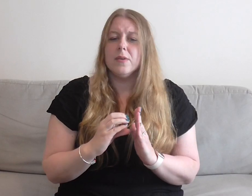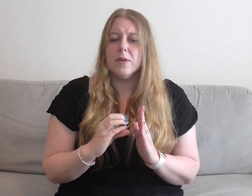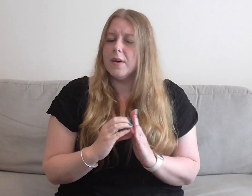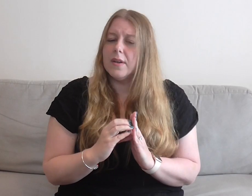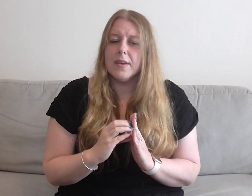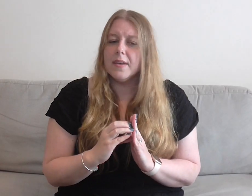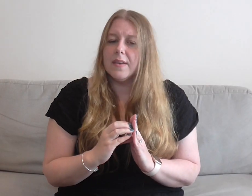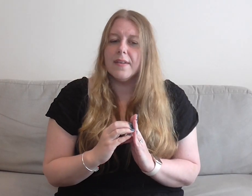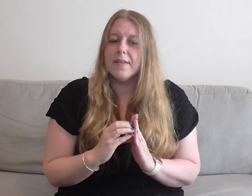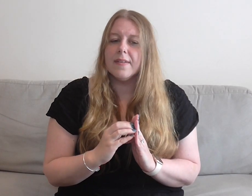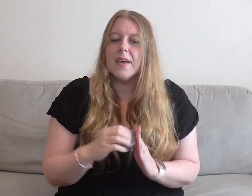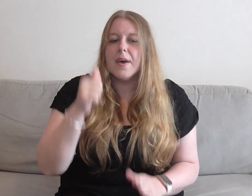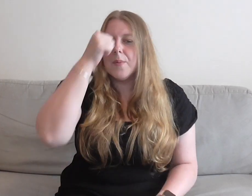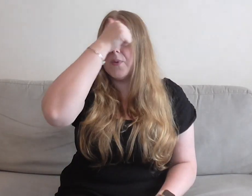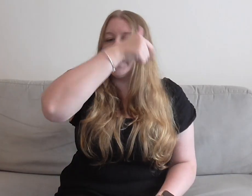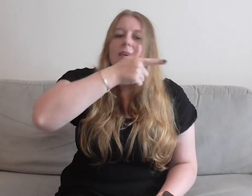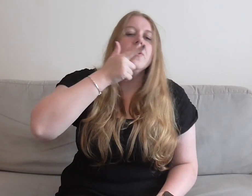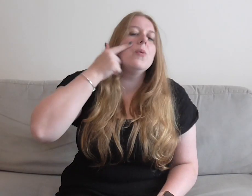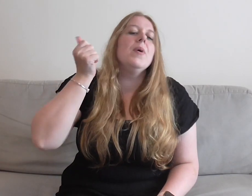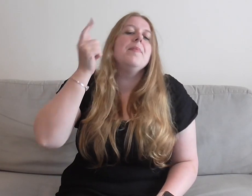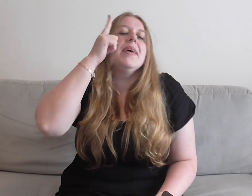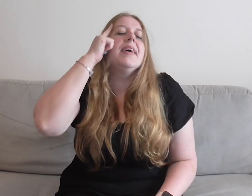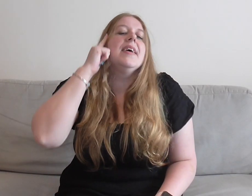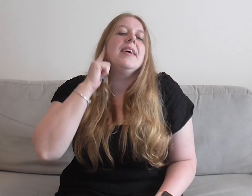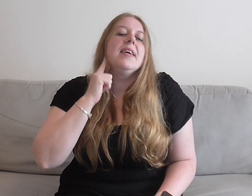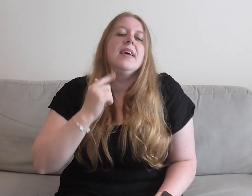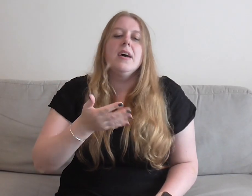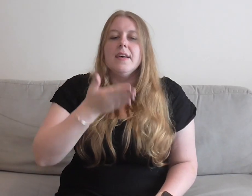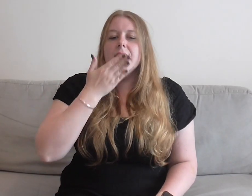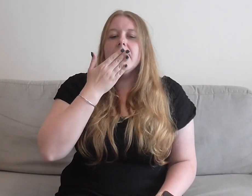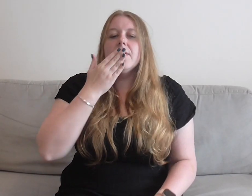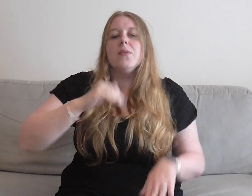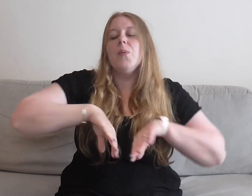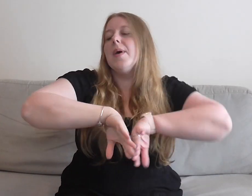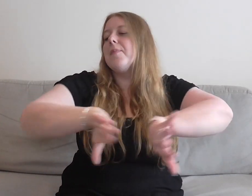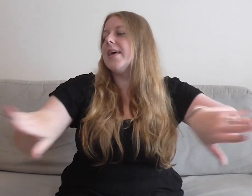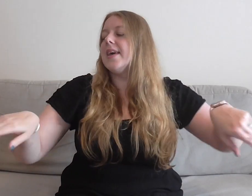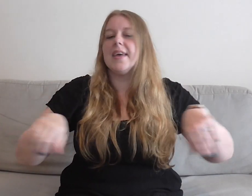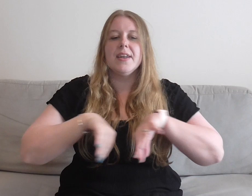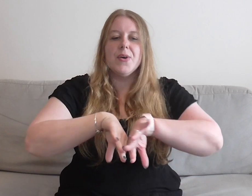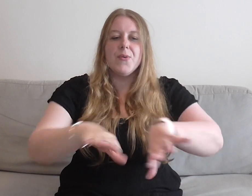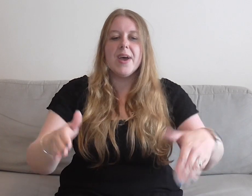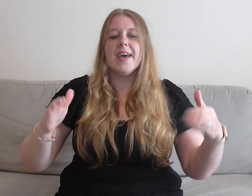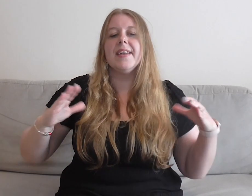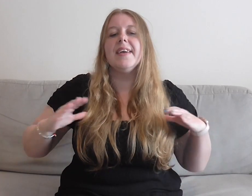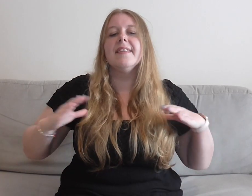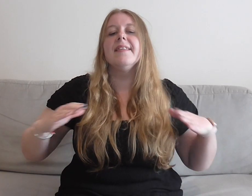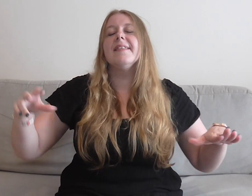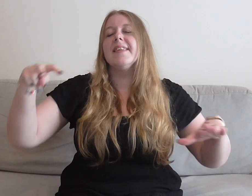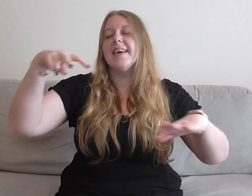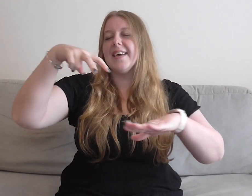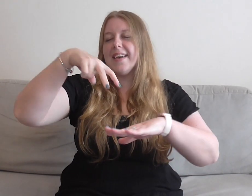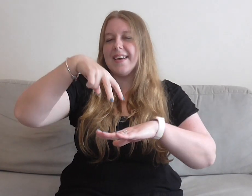daughters Bright young women Sick of swimming Ready to stand